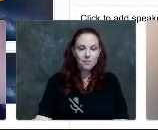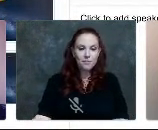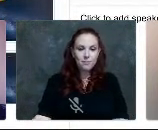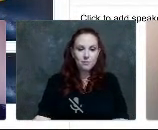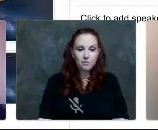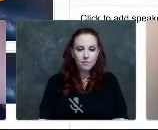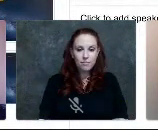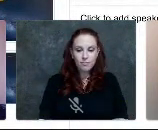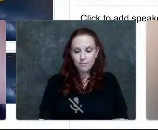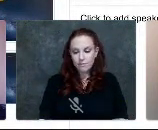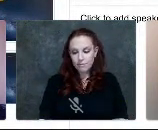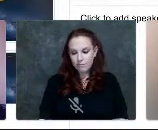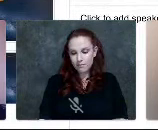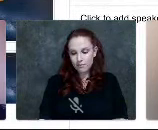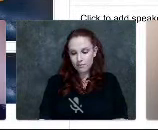But